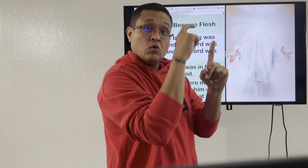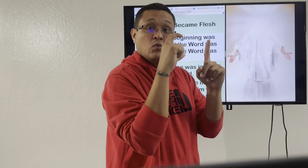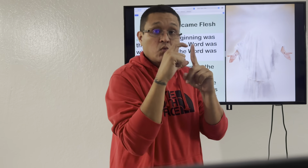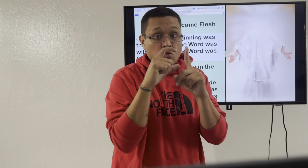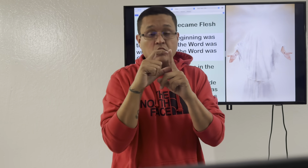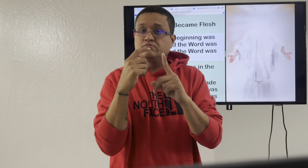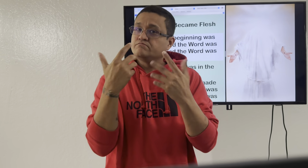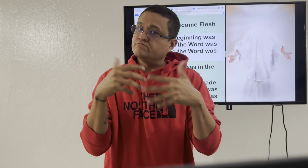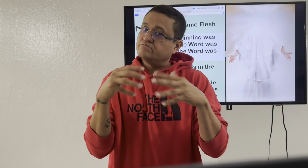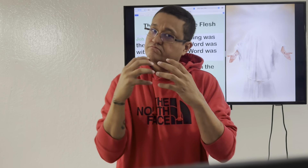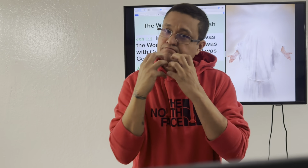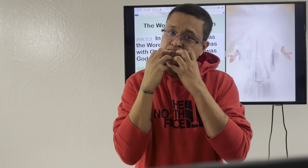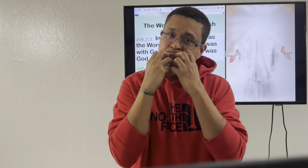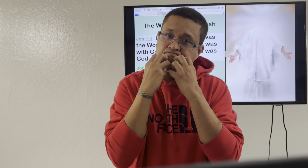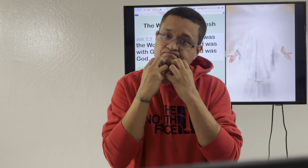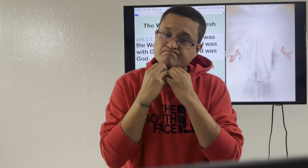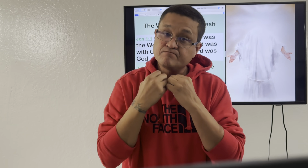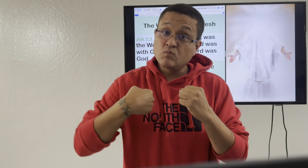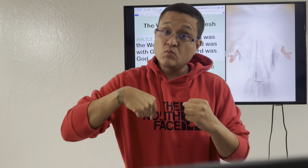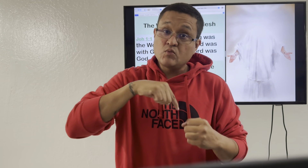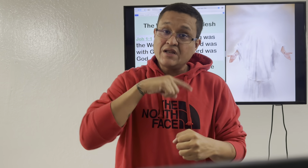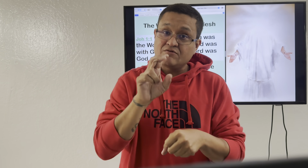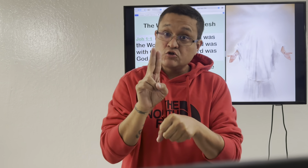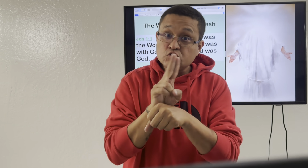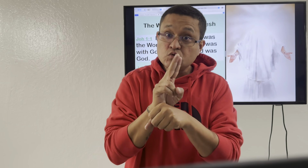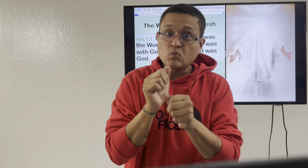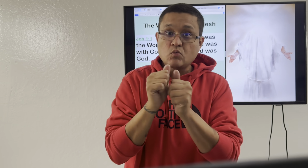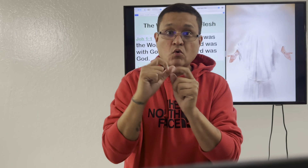You gotta keep that. God had a plan and provided.